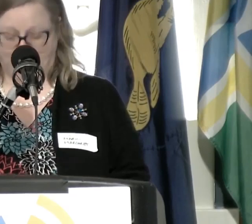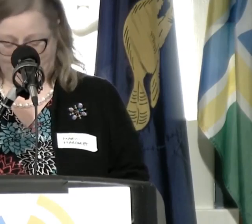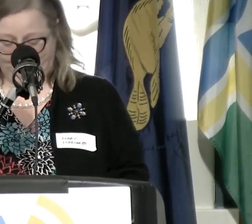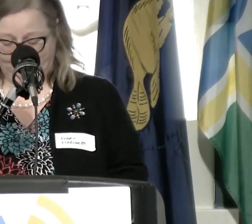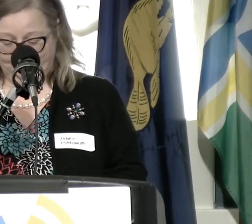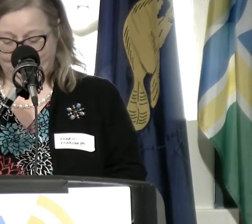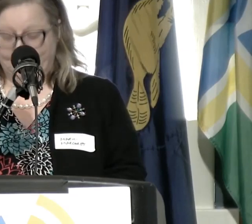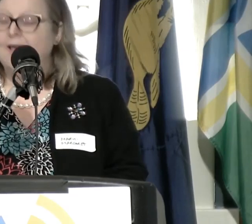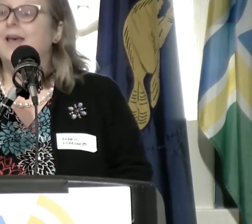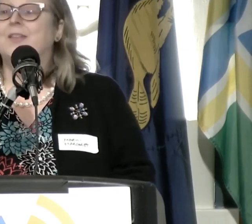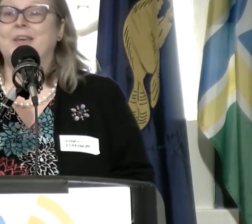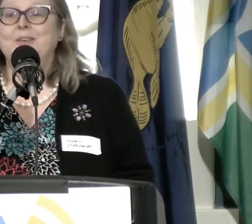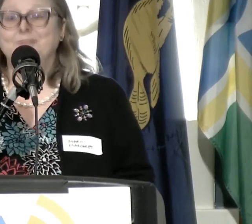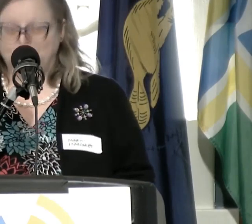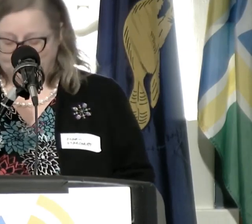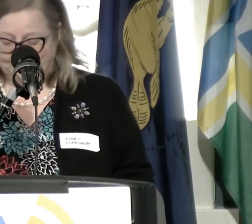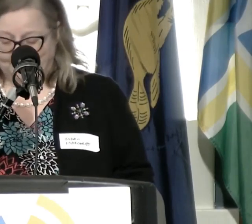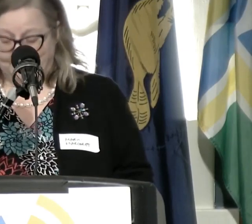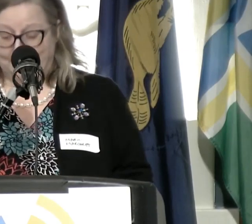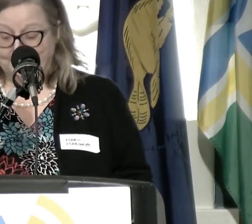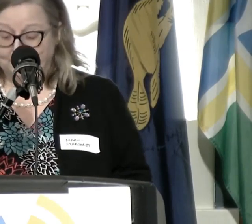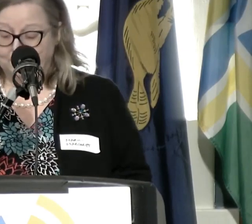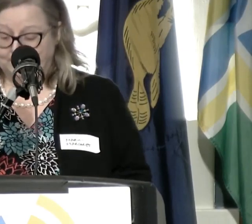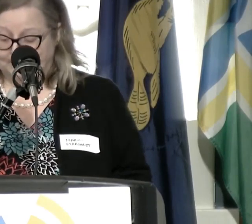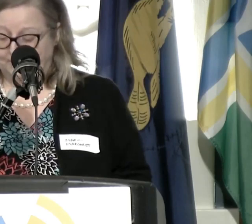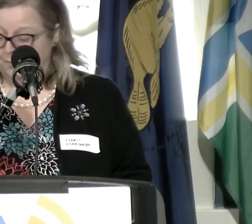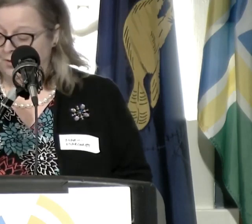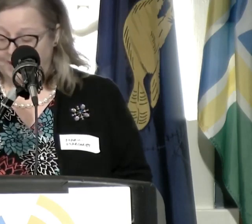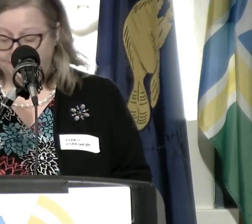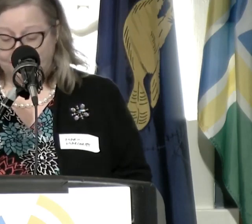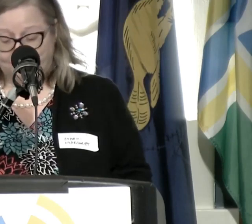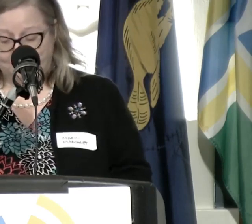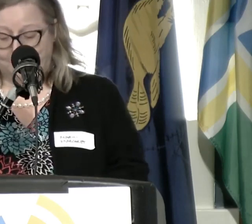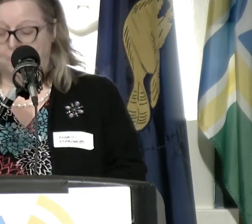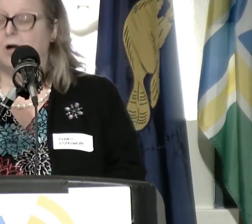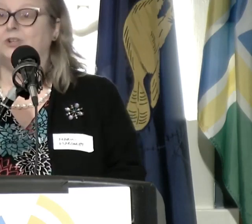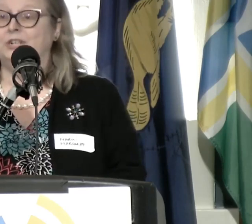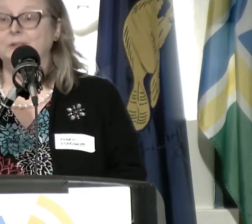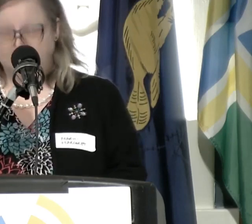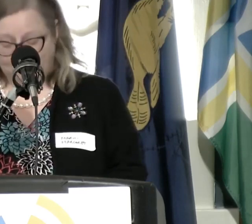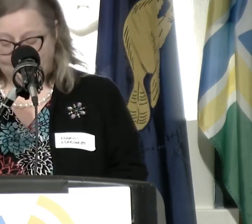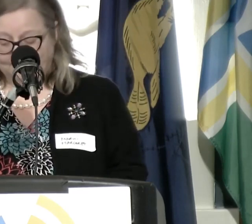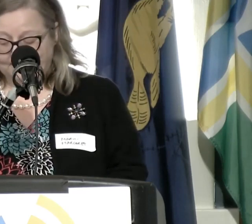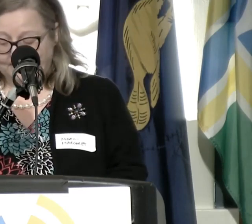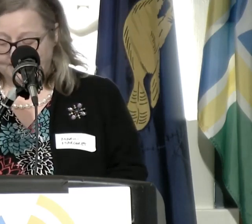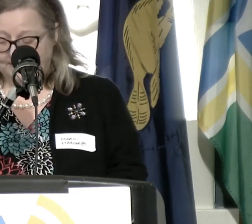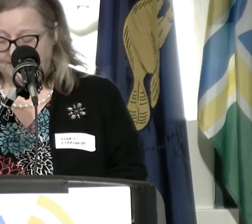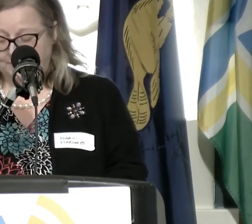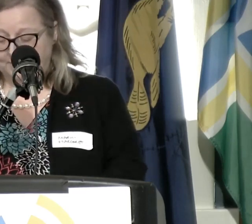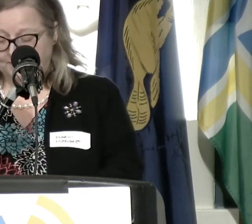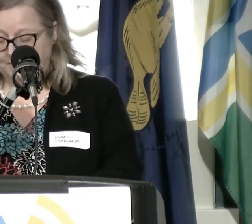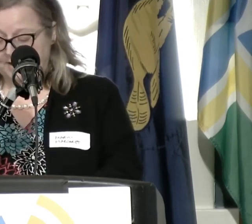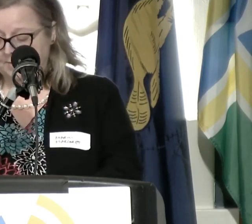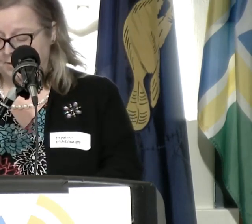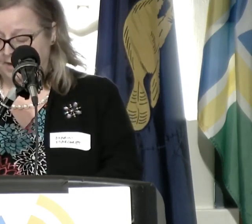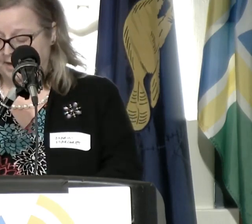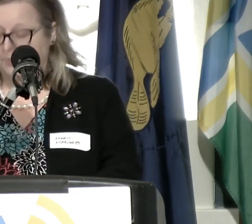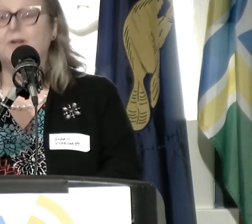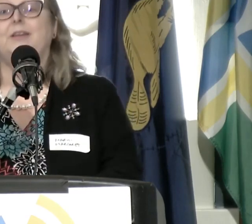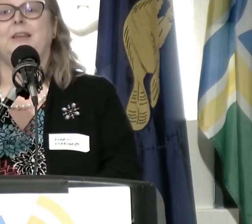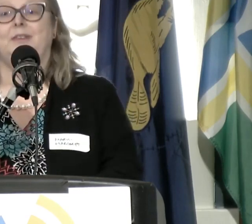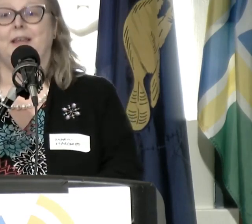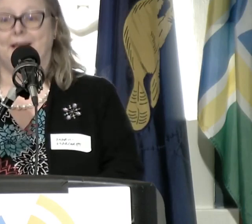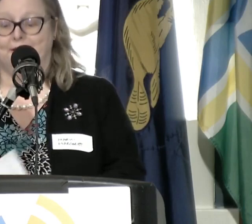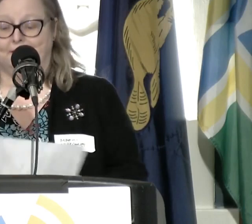Oregon. Thank you for joining us at the Sentinel Hotel, where thousands of people are watching, listening in, and participating by